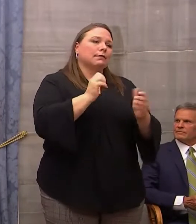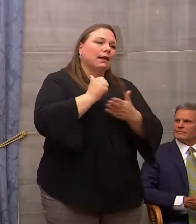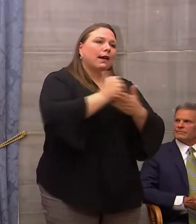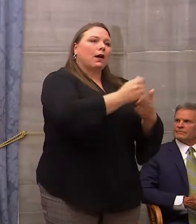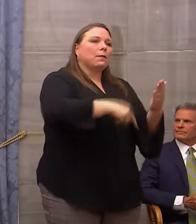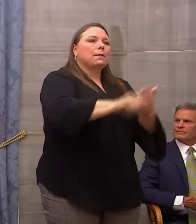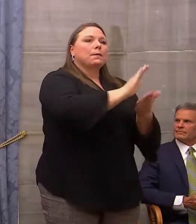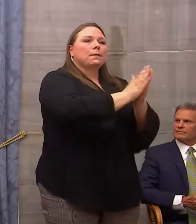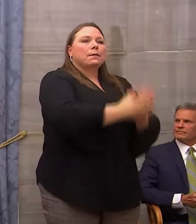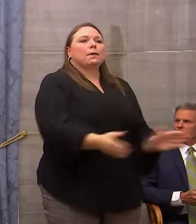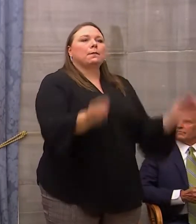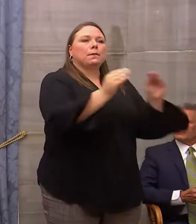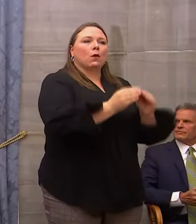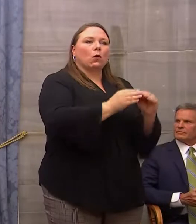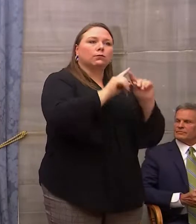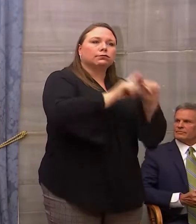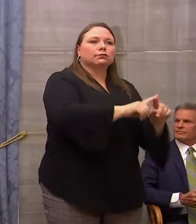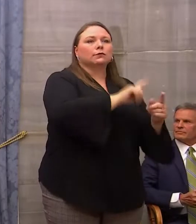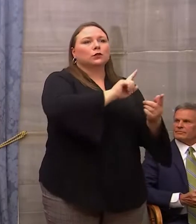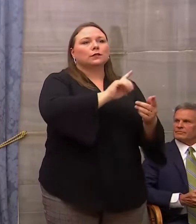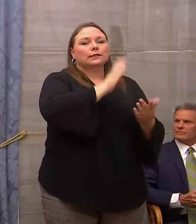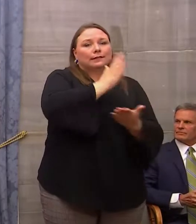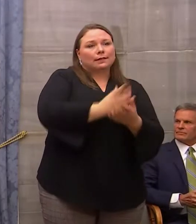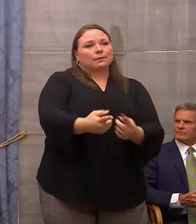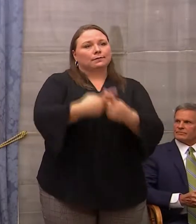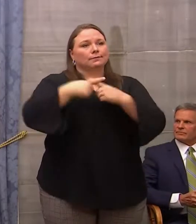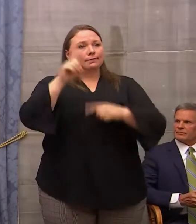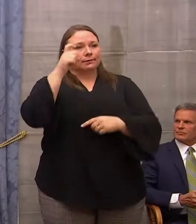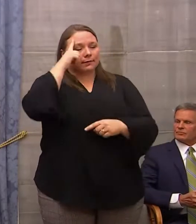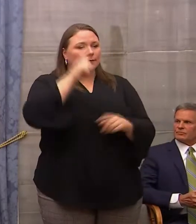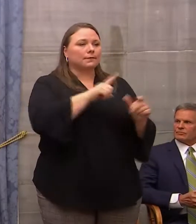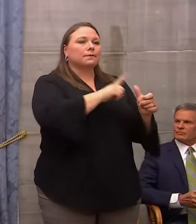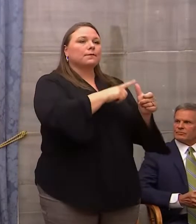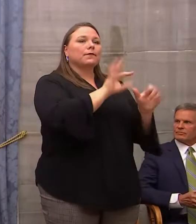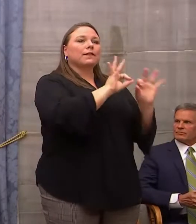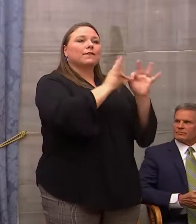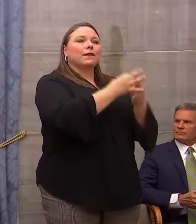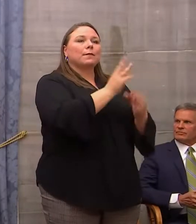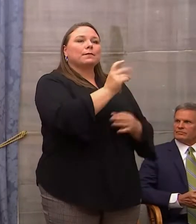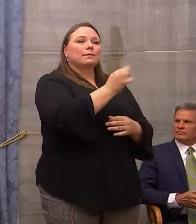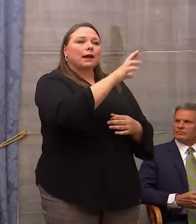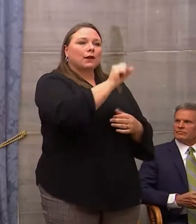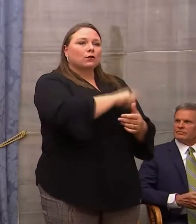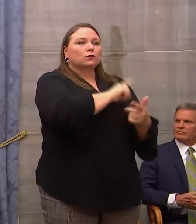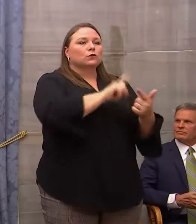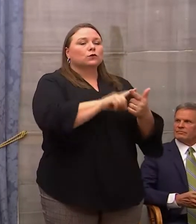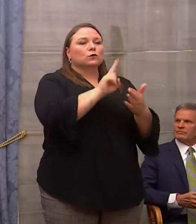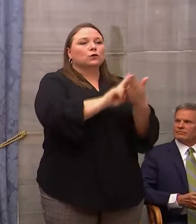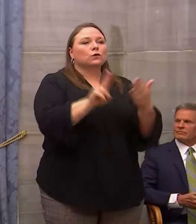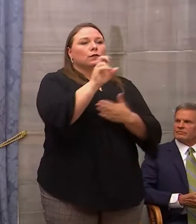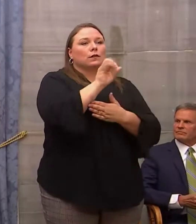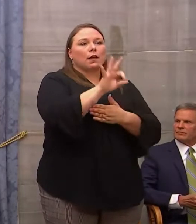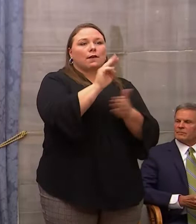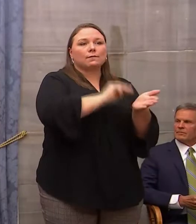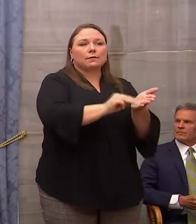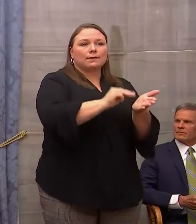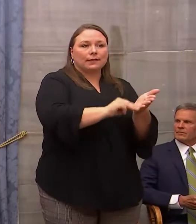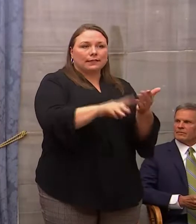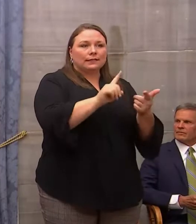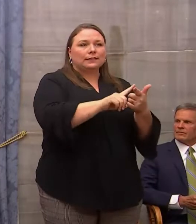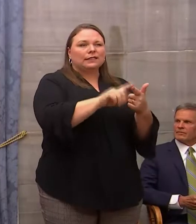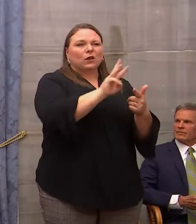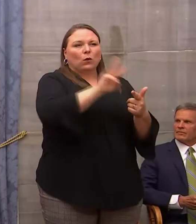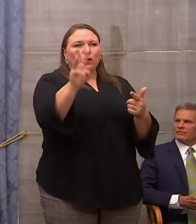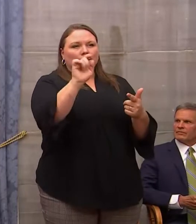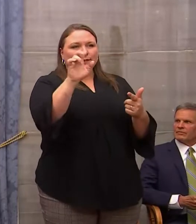dependency. Family Matters, representing West Tennessee. The University of Memphis, representing